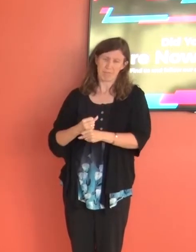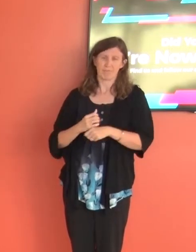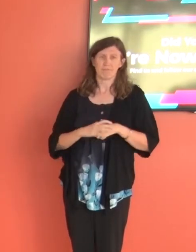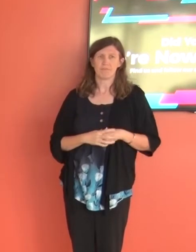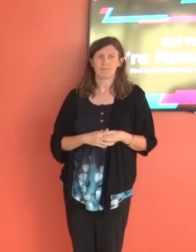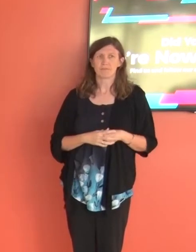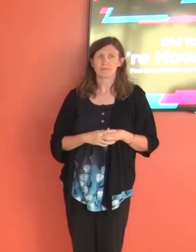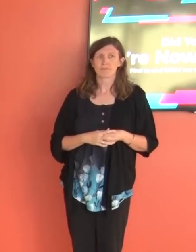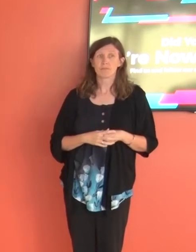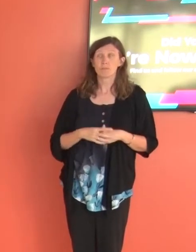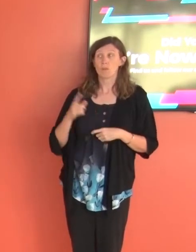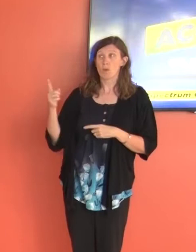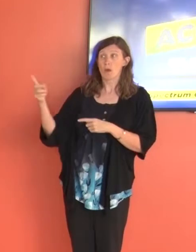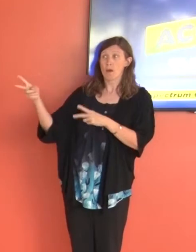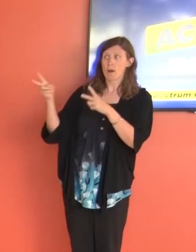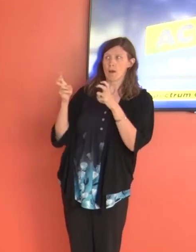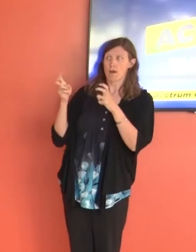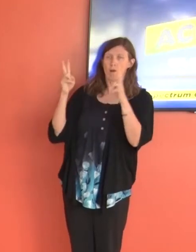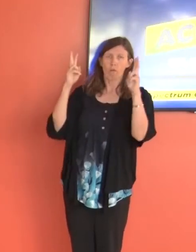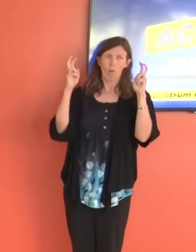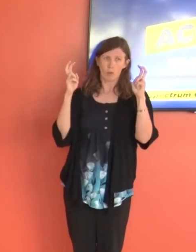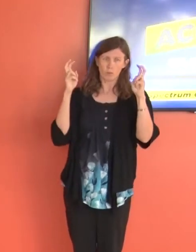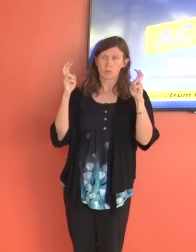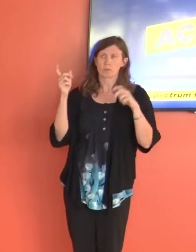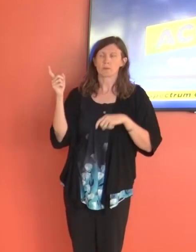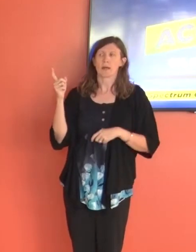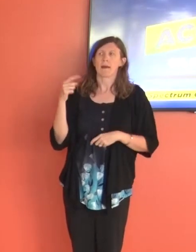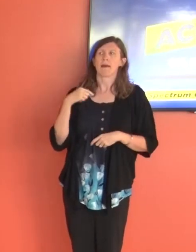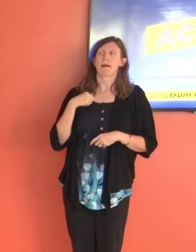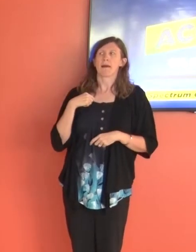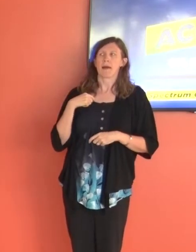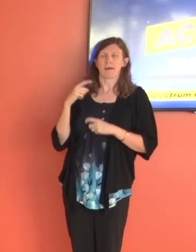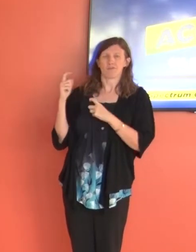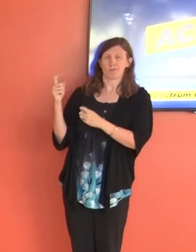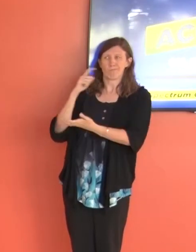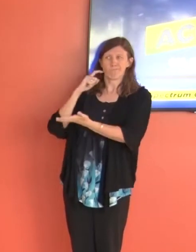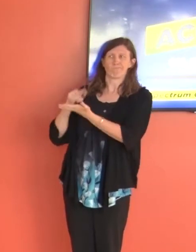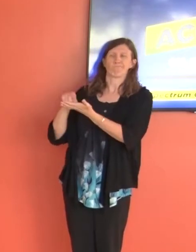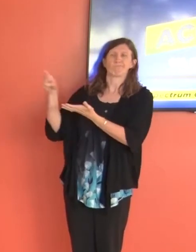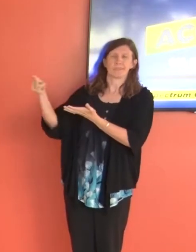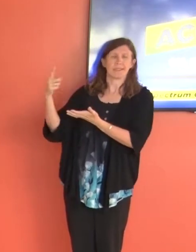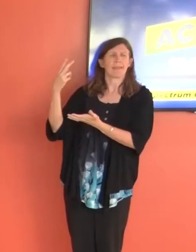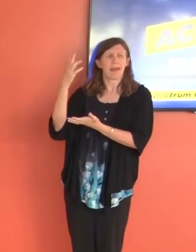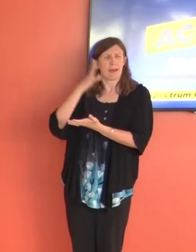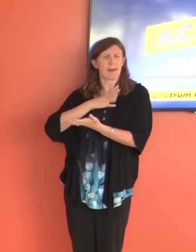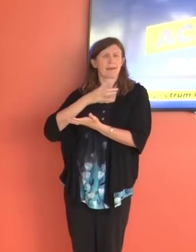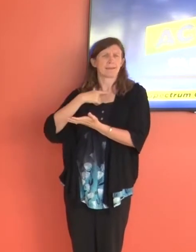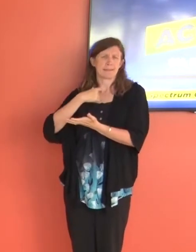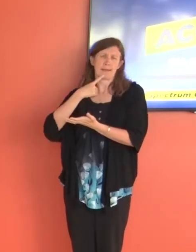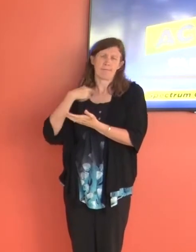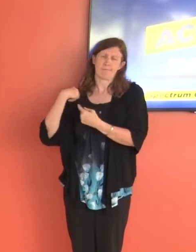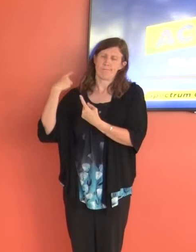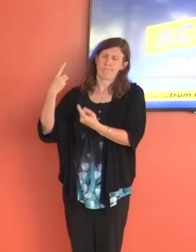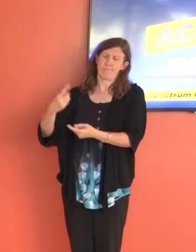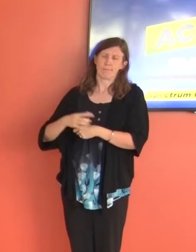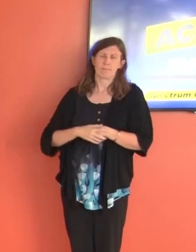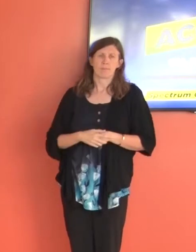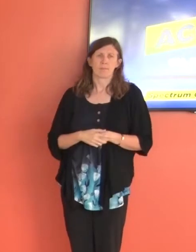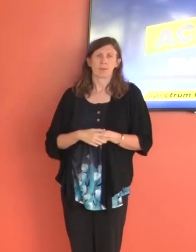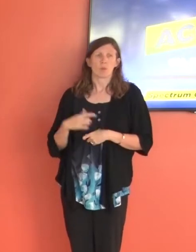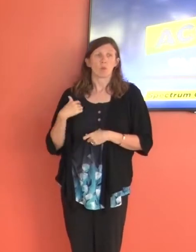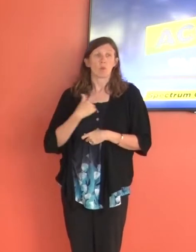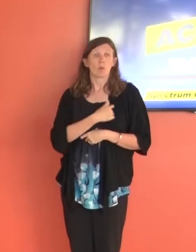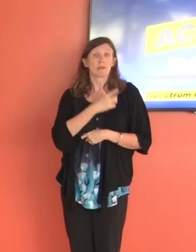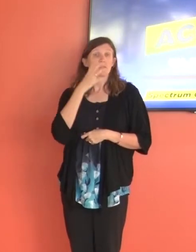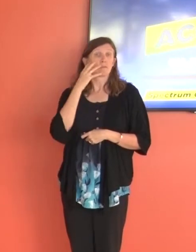of the quotes, one of the things that I've attributed to him that he's been saying for a while is, we will experience